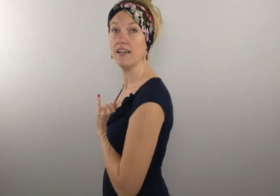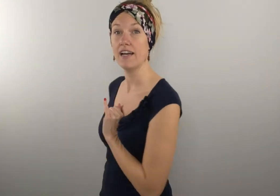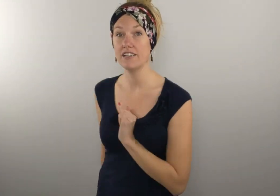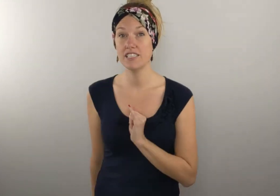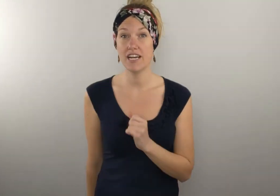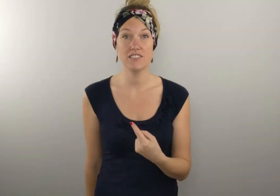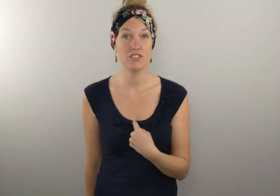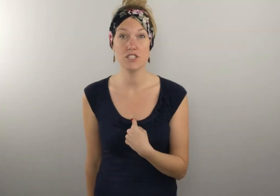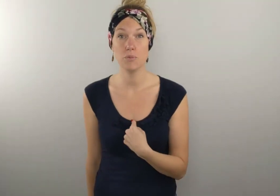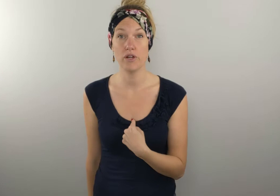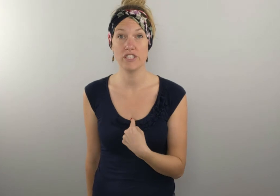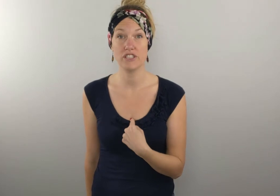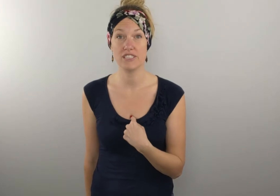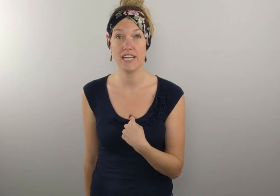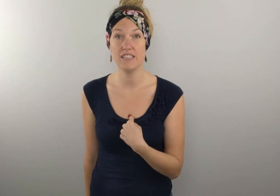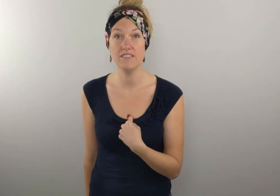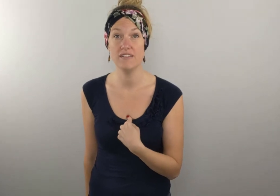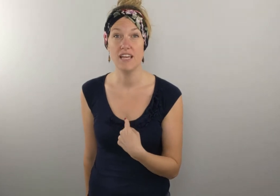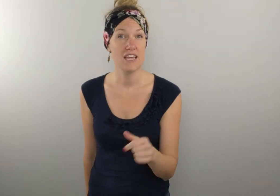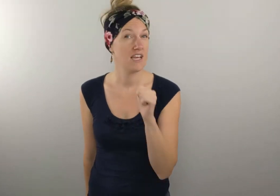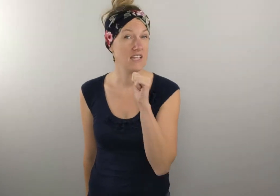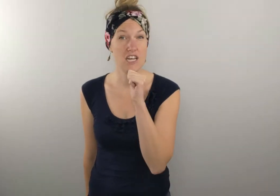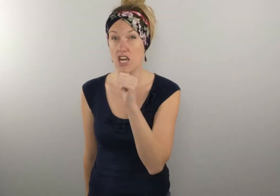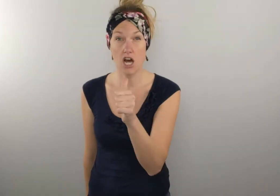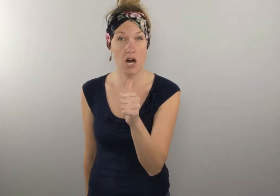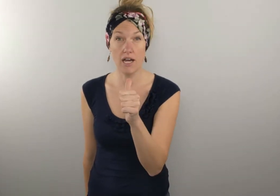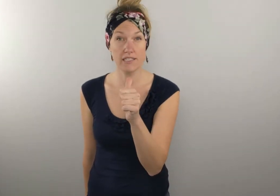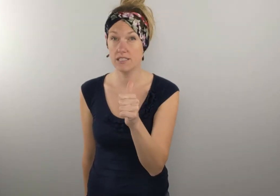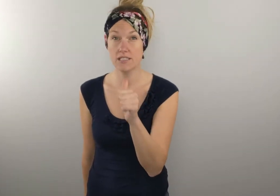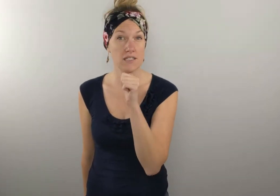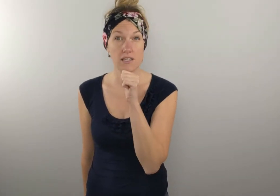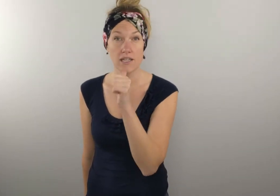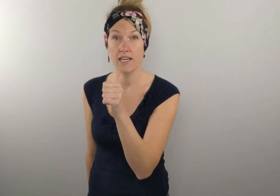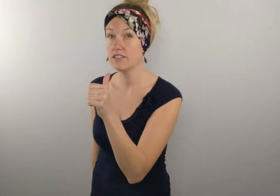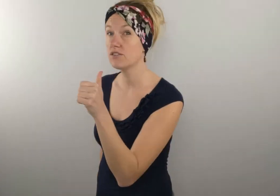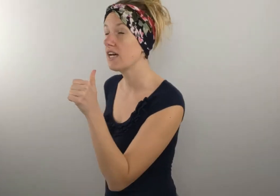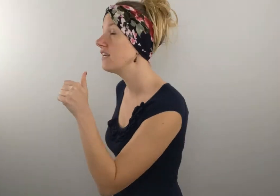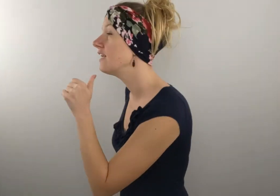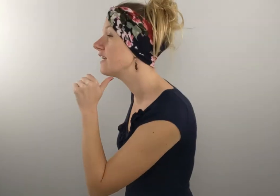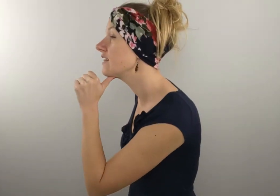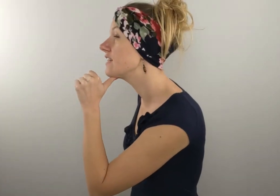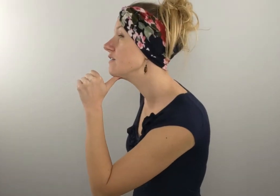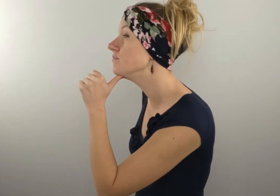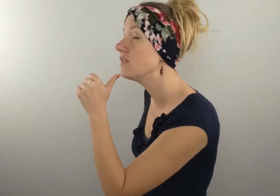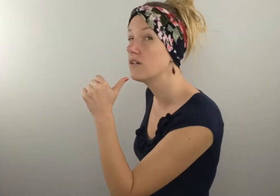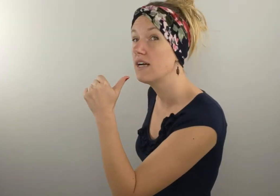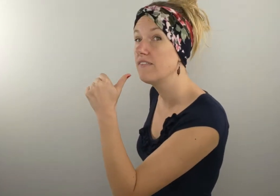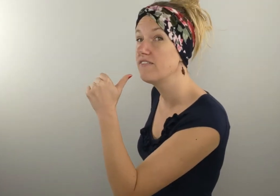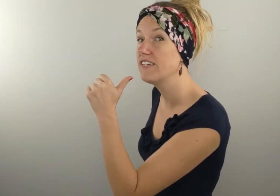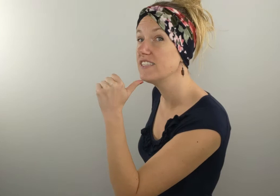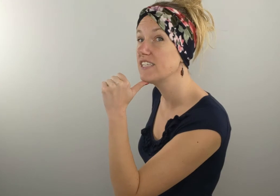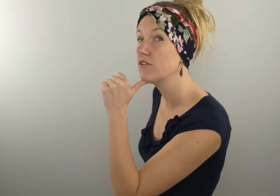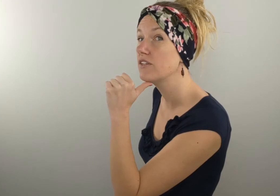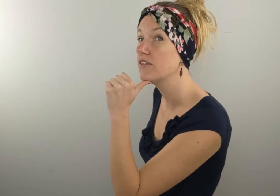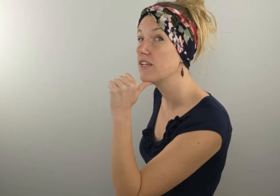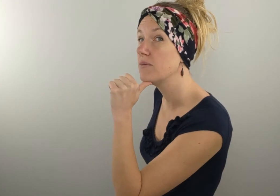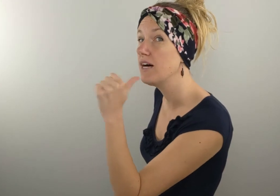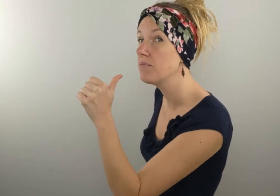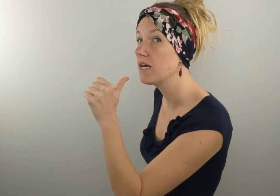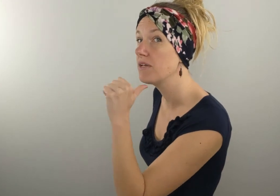your chest, or just point to yourself, and then not. Okay, so it's kind of like a thumb or a fist here with your thumb up coming out from